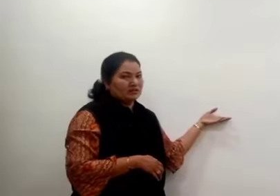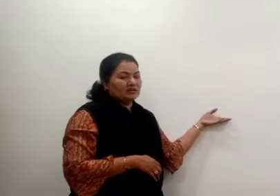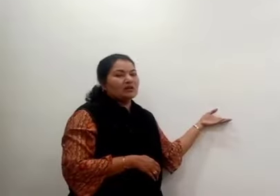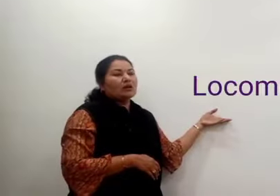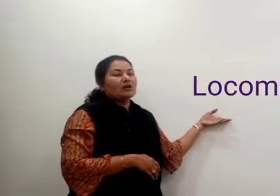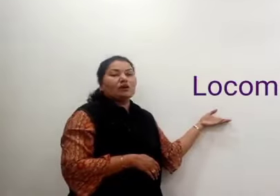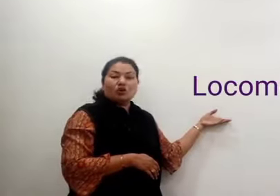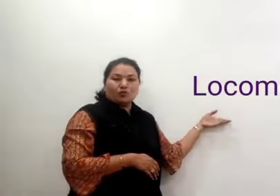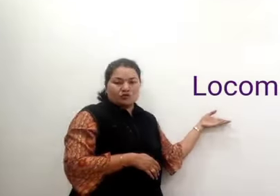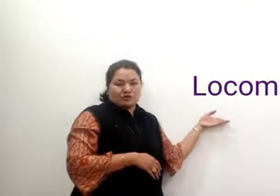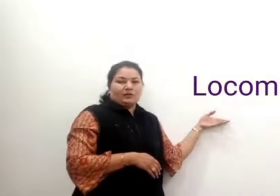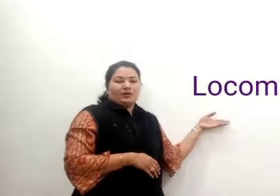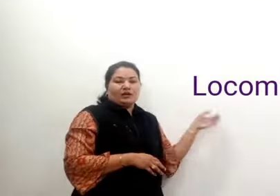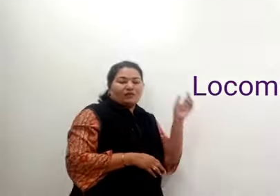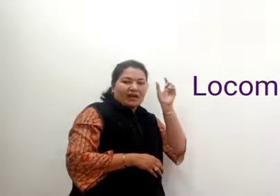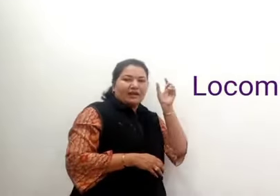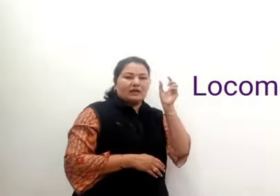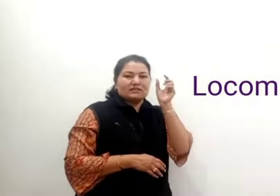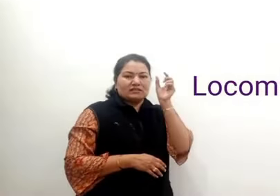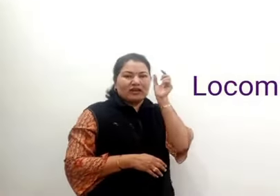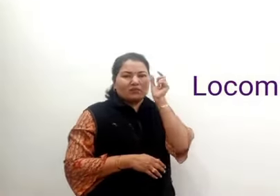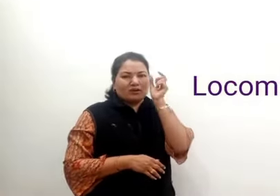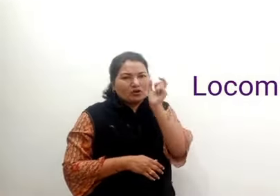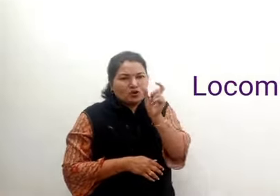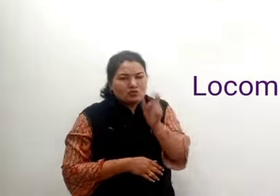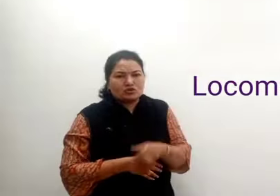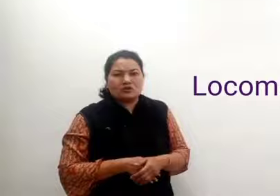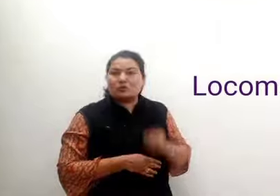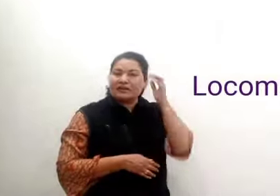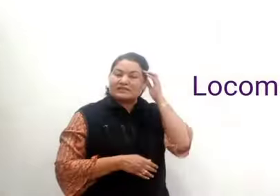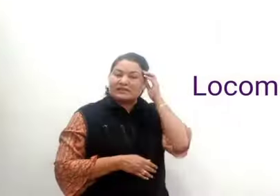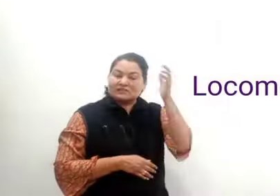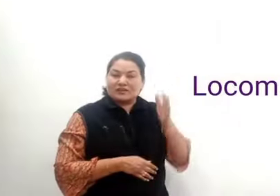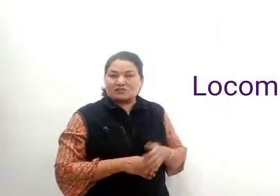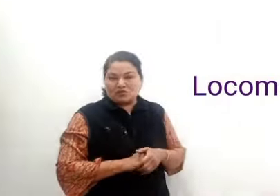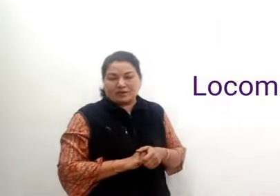is locomotion. If I say the word locomotion, what exactly strikes in your mind?